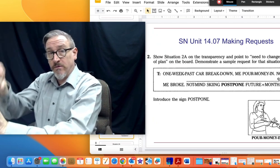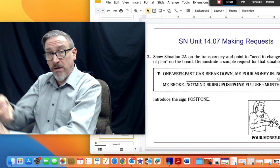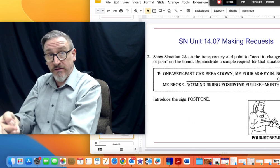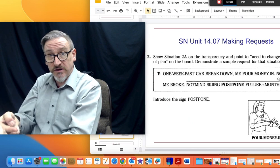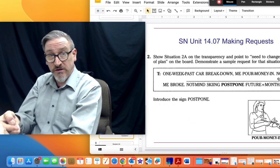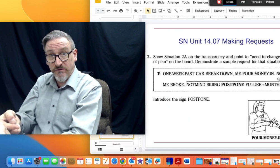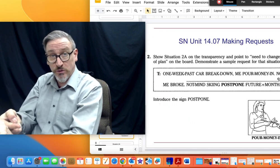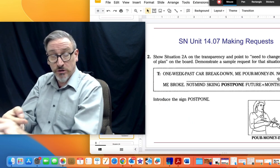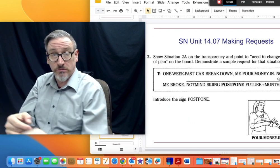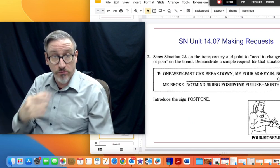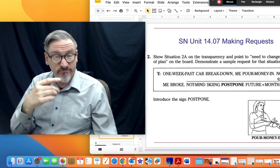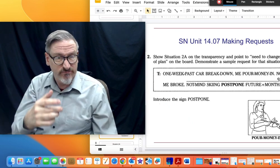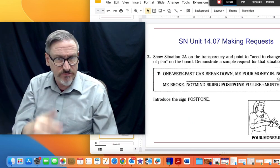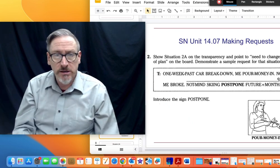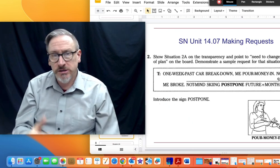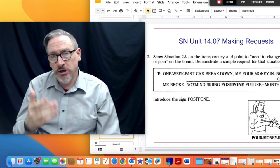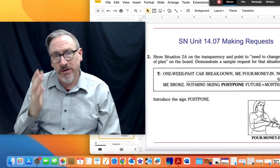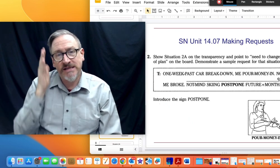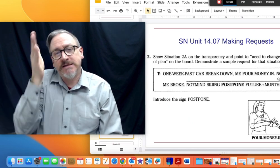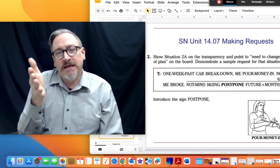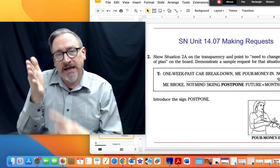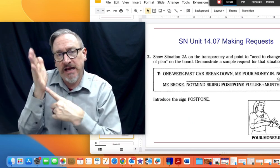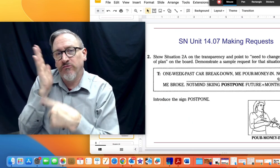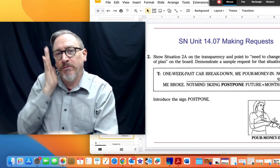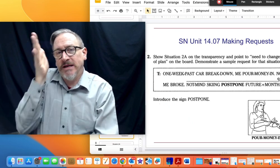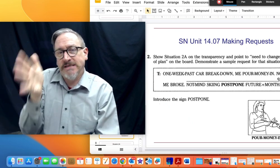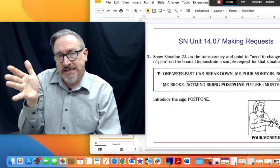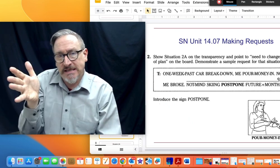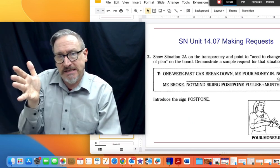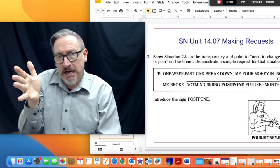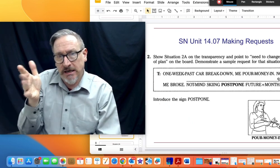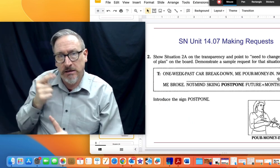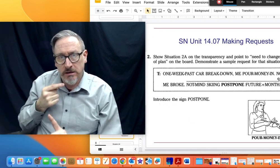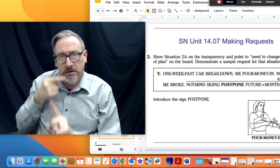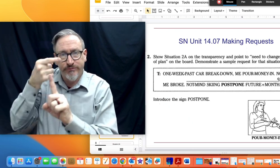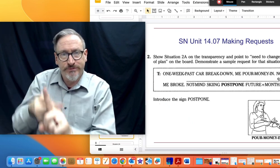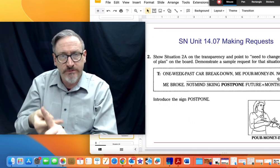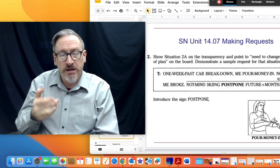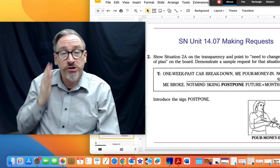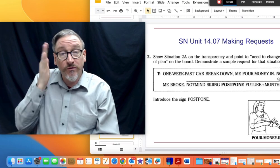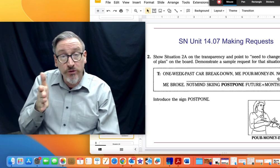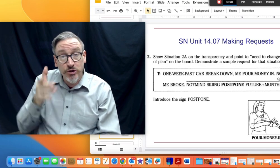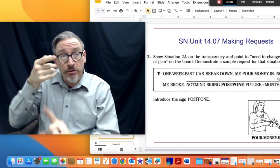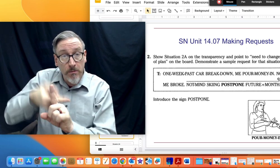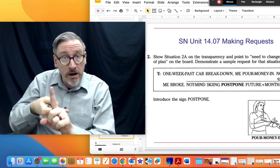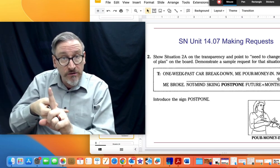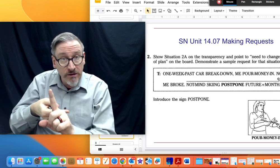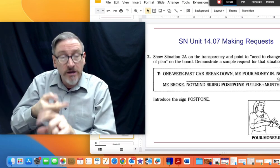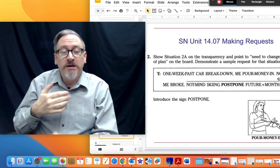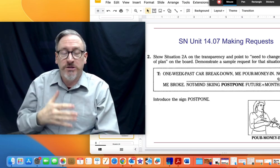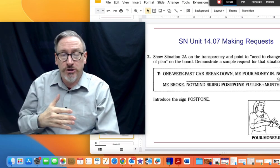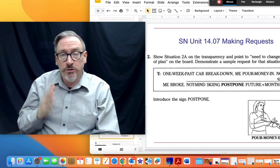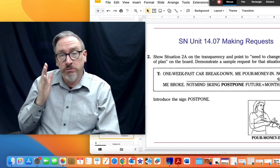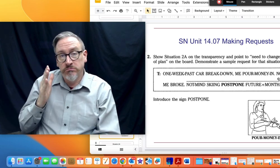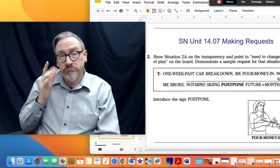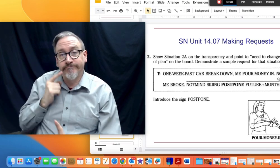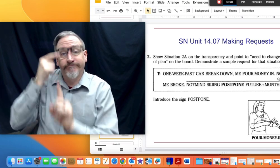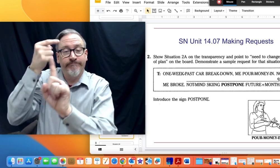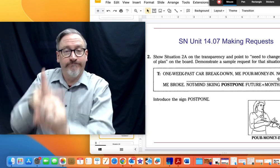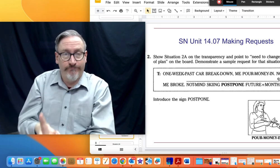sign for month into the future. So it replaces this sign. So future month